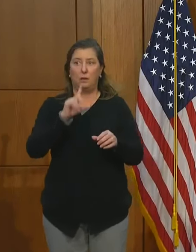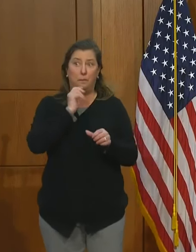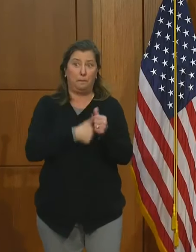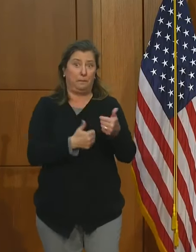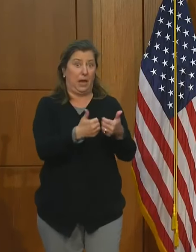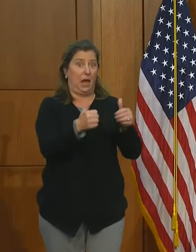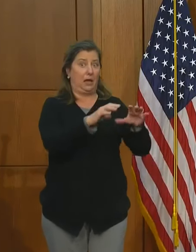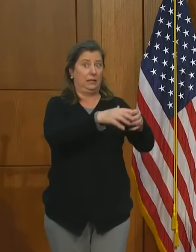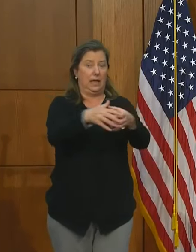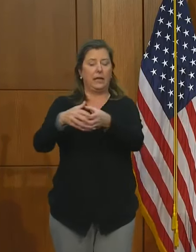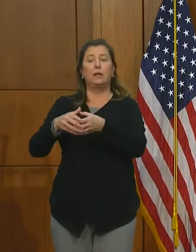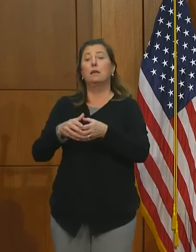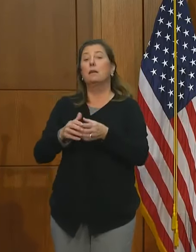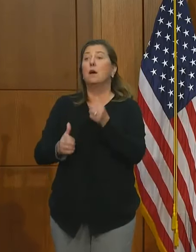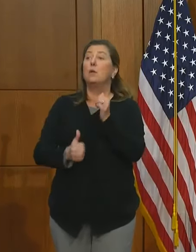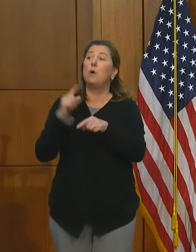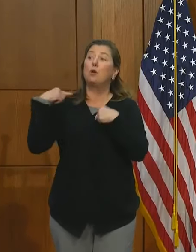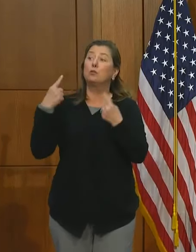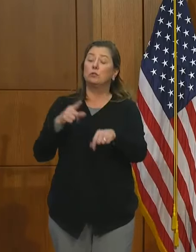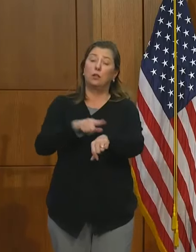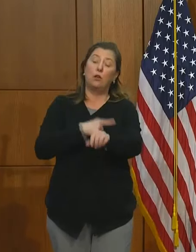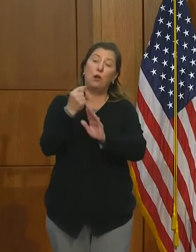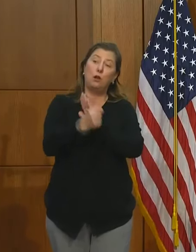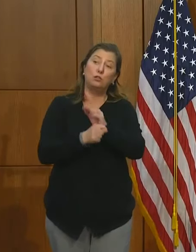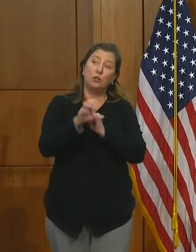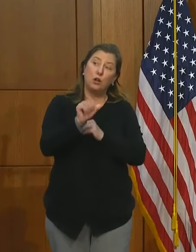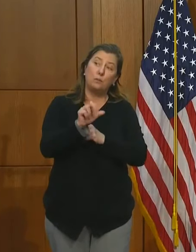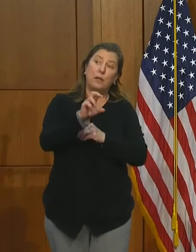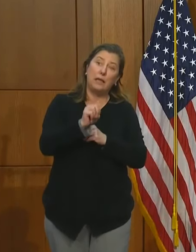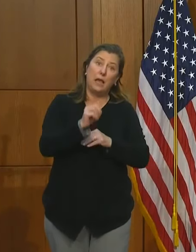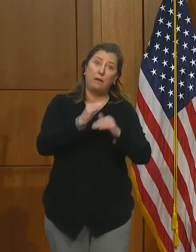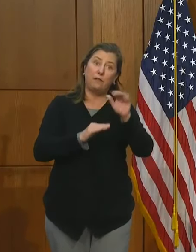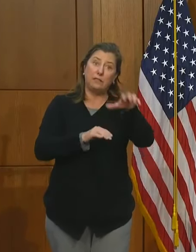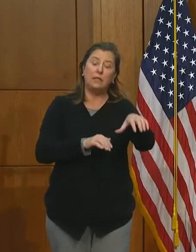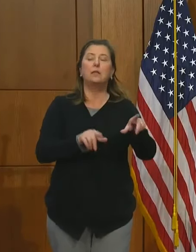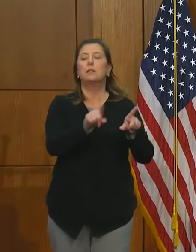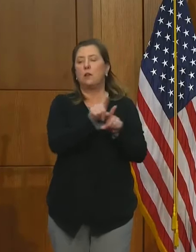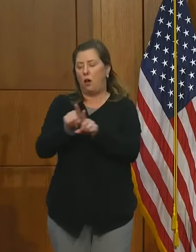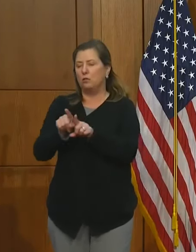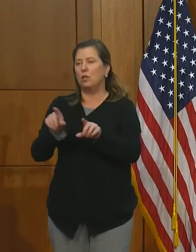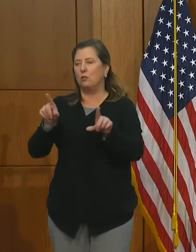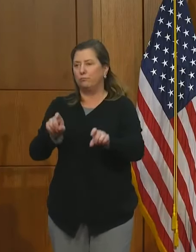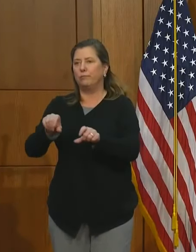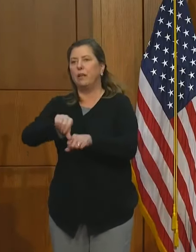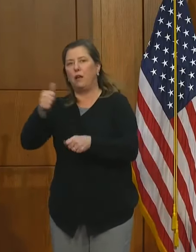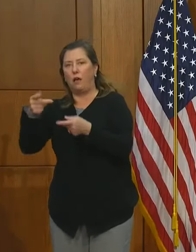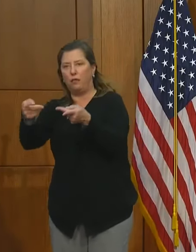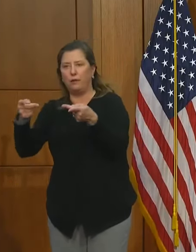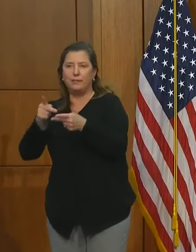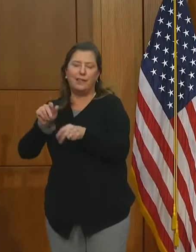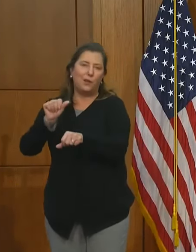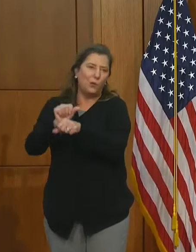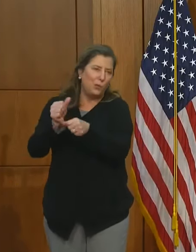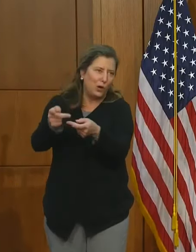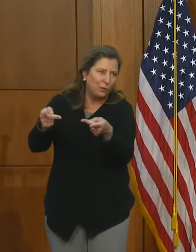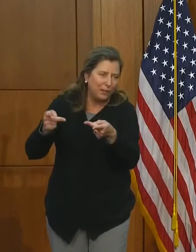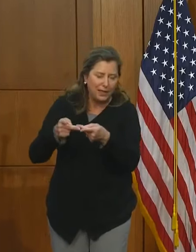majority of them to date have been in long-term care facilities, we're also doing providing that service in other settings like